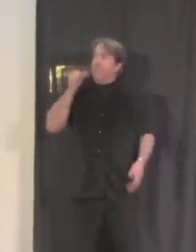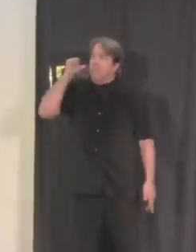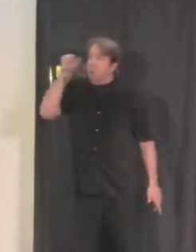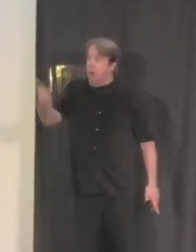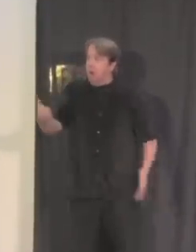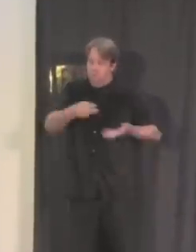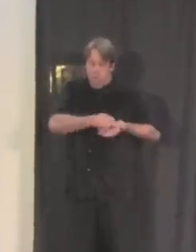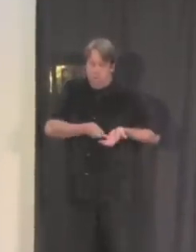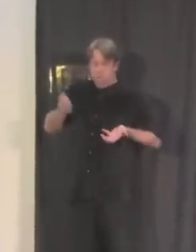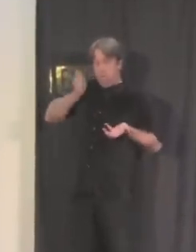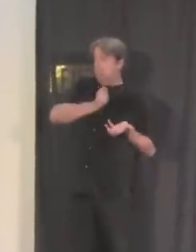We'll be here tomorrow.